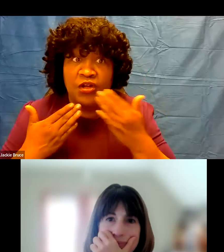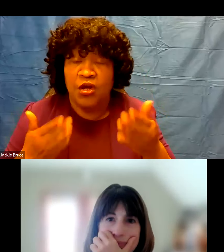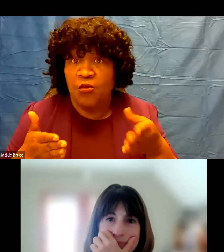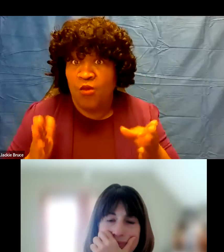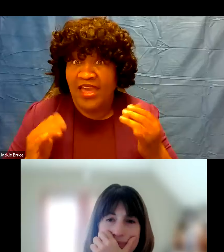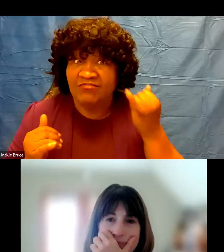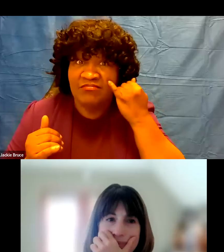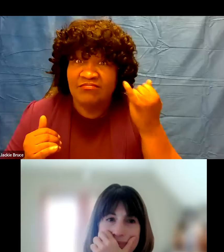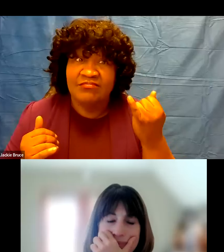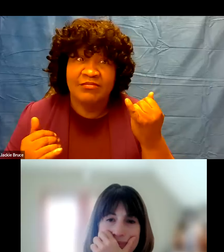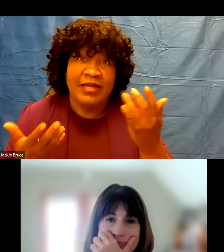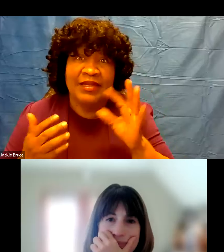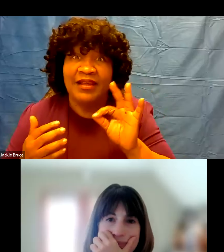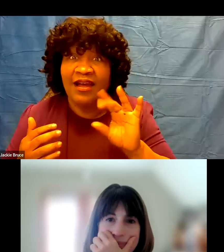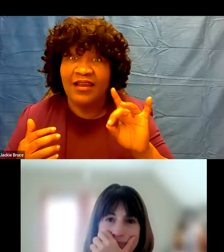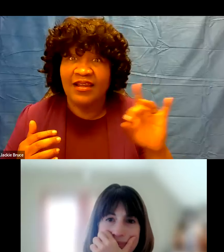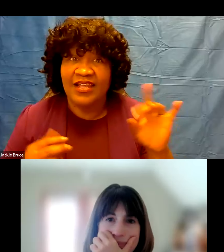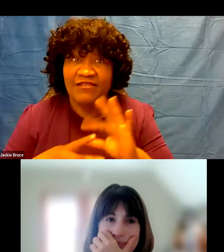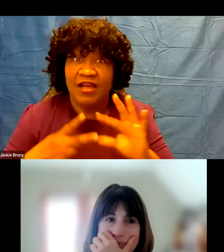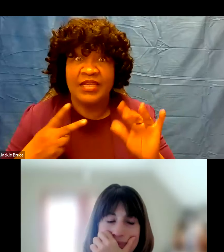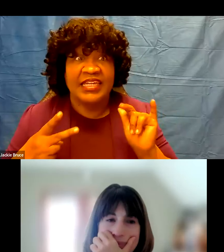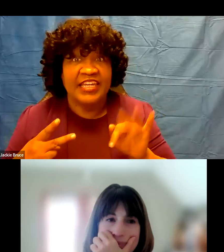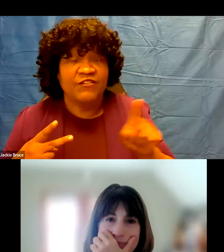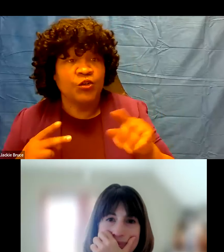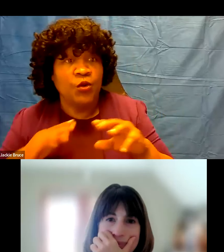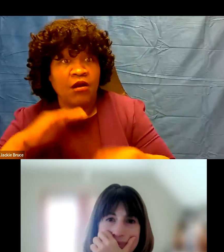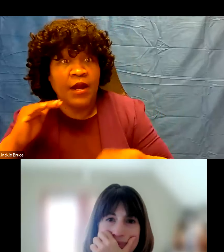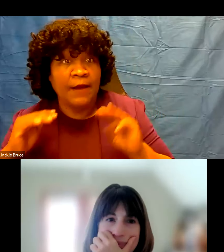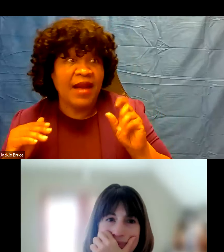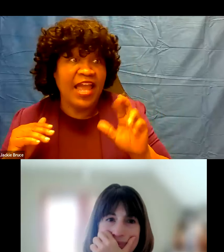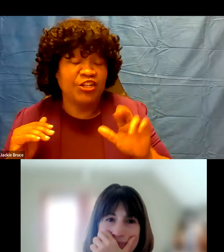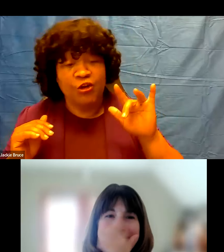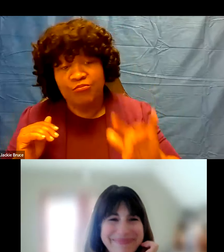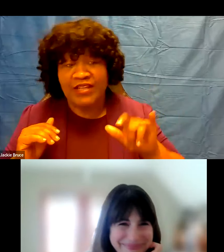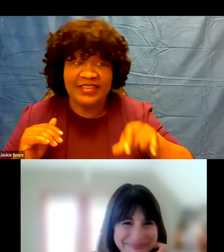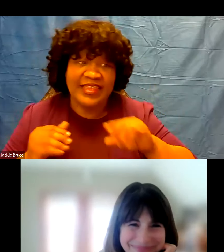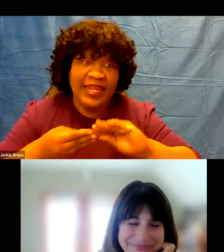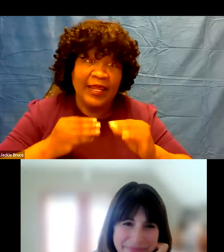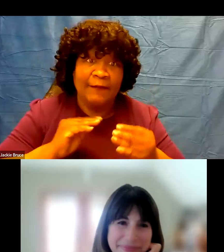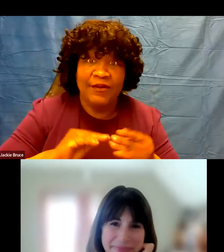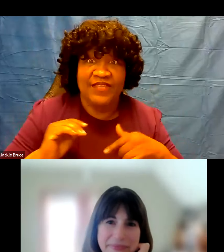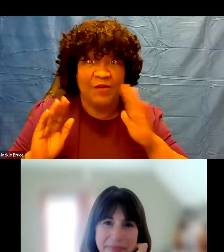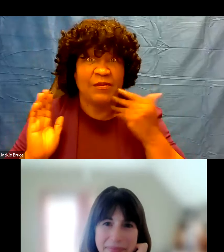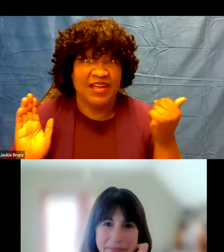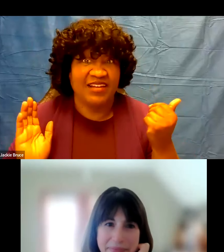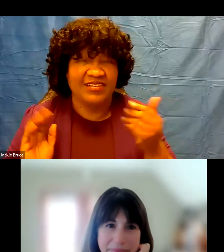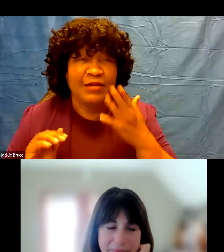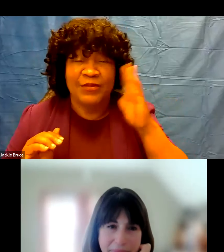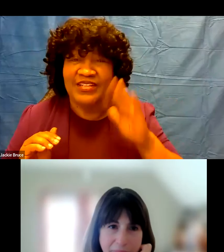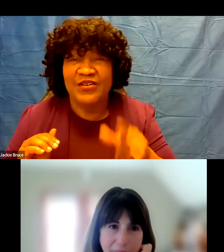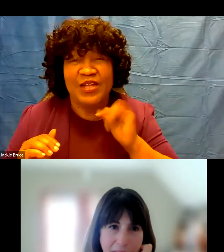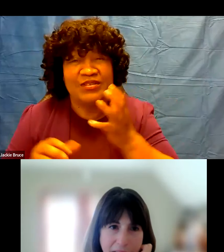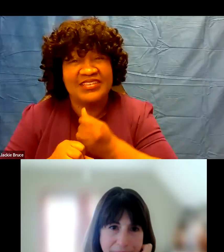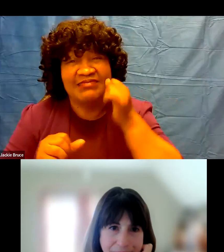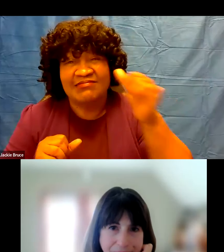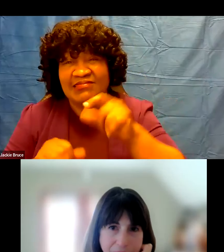ideally if someday 988 had the option of, if you are a minor, press whatever number, that would be ideal, but we know that's going to take